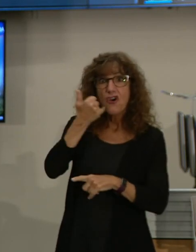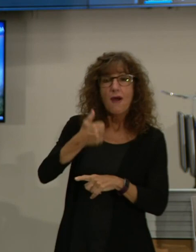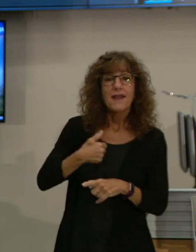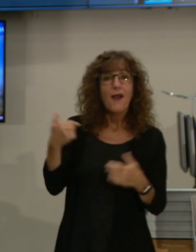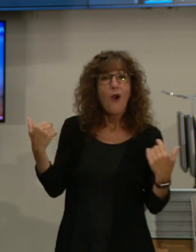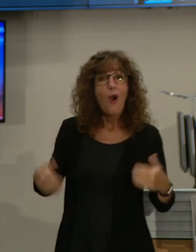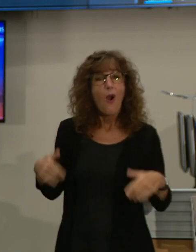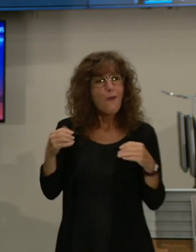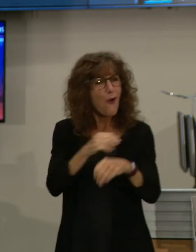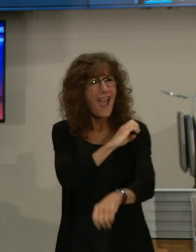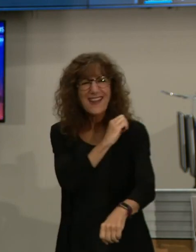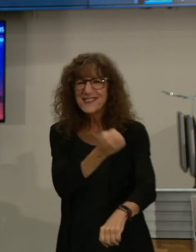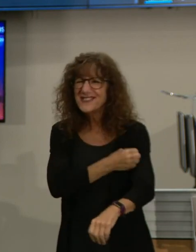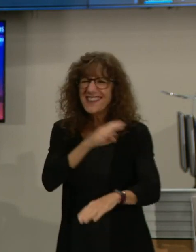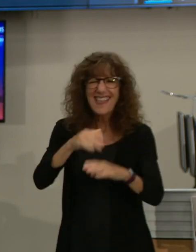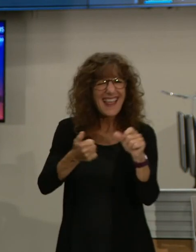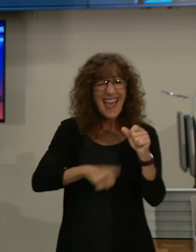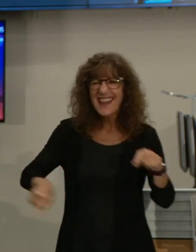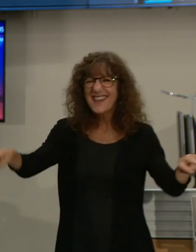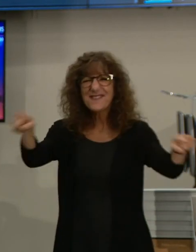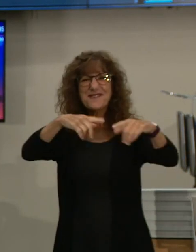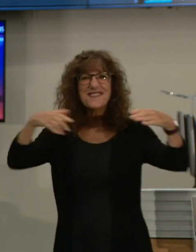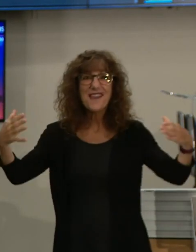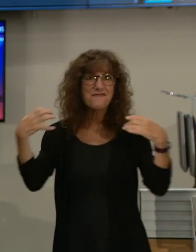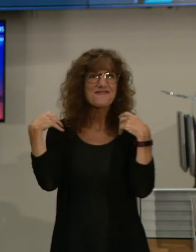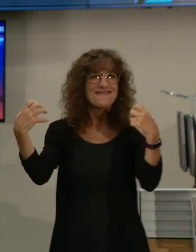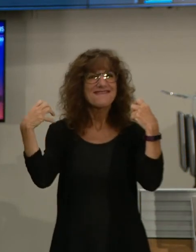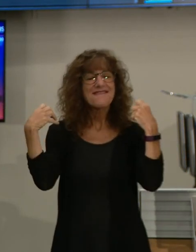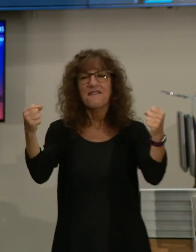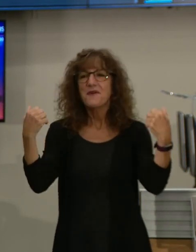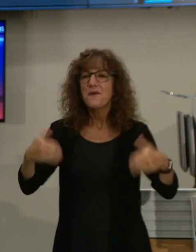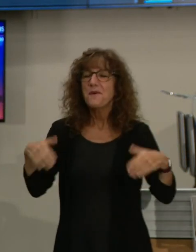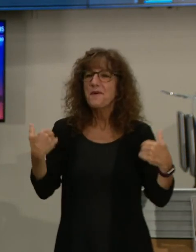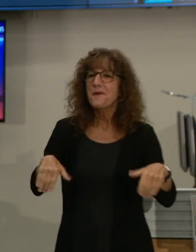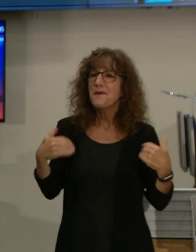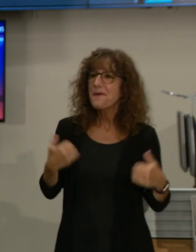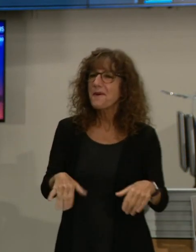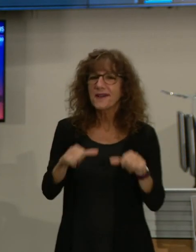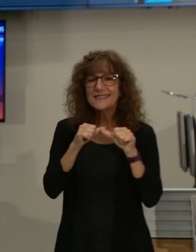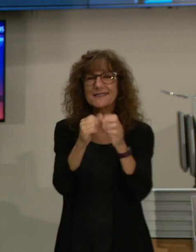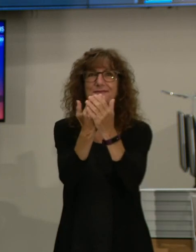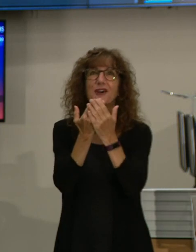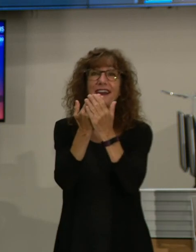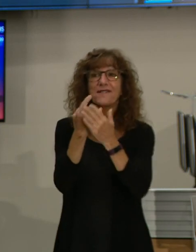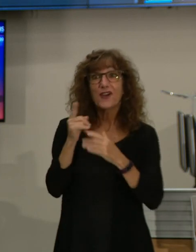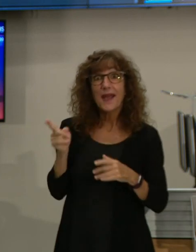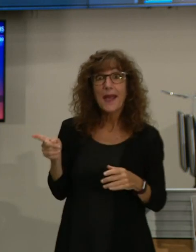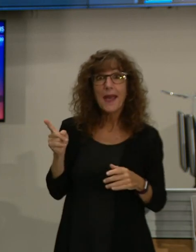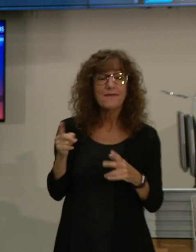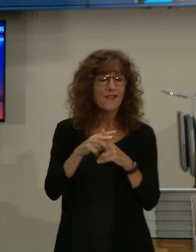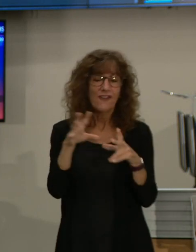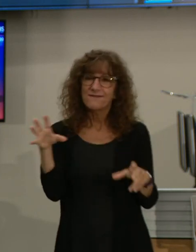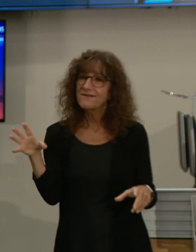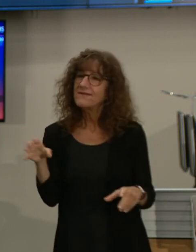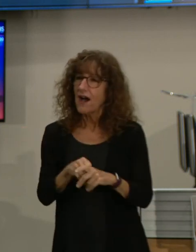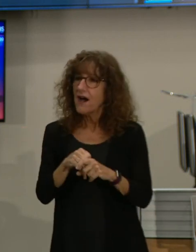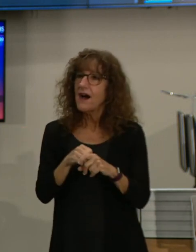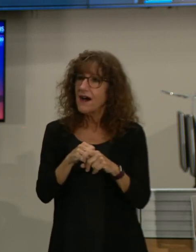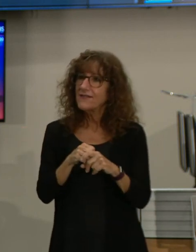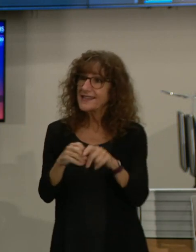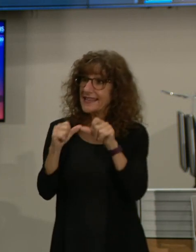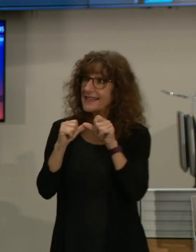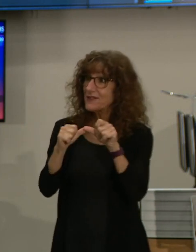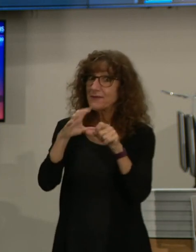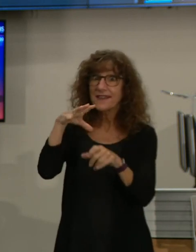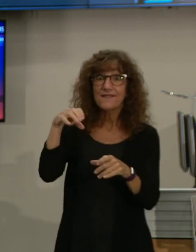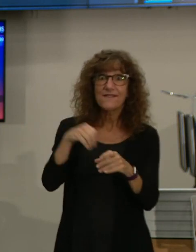has more energy than anybody in this room, and so he is recovering beautifully. We continue to pray for him, and he's very involved and continues